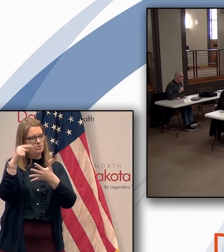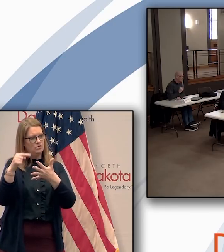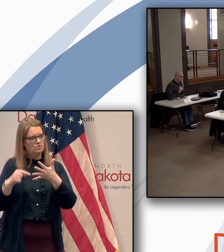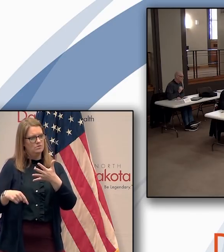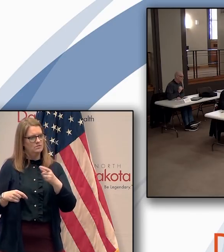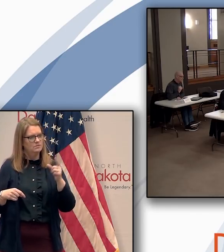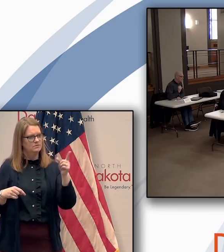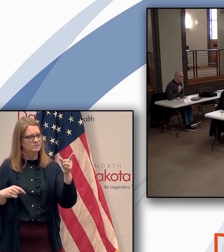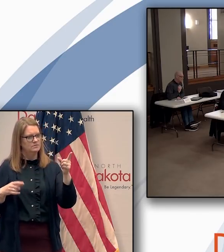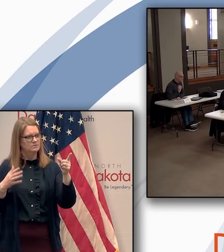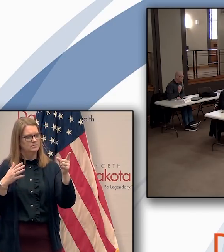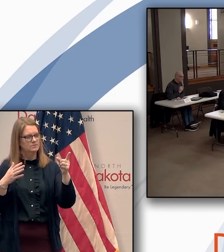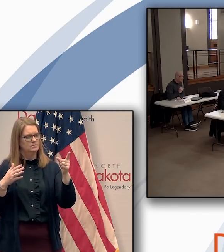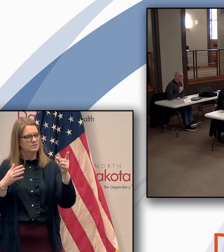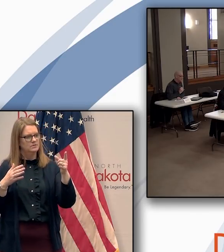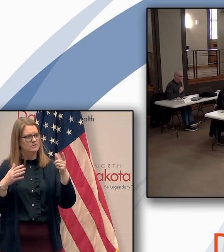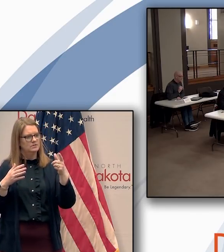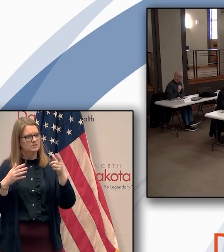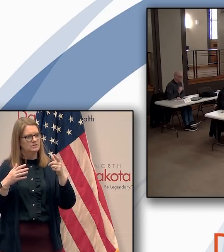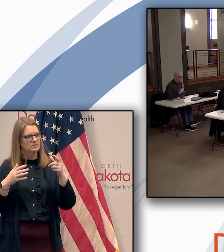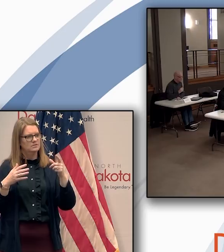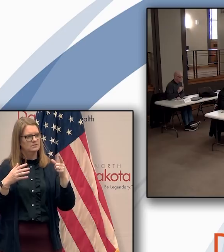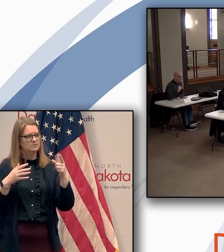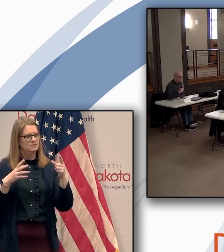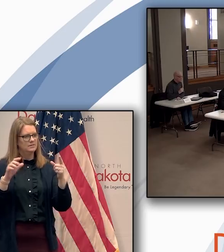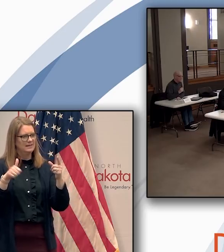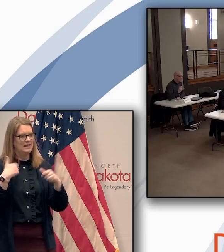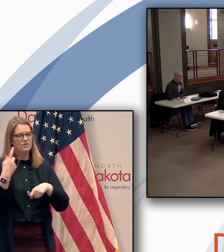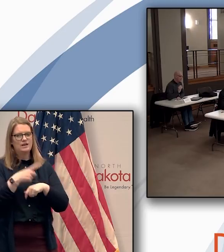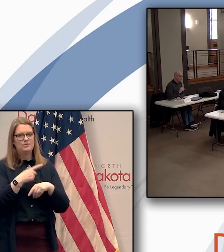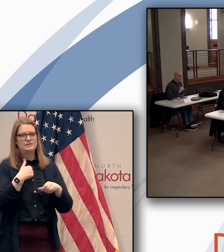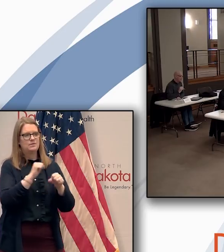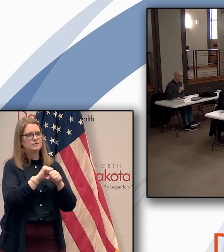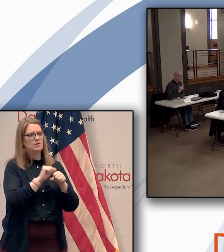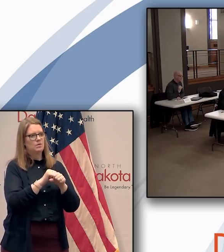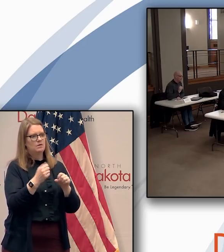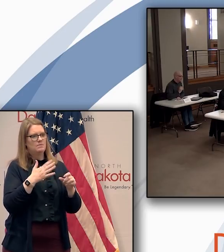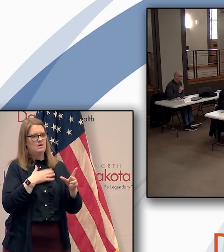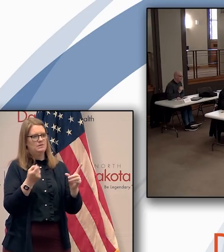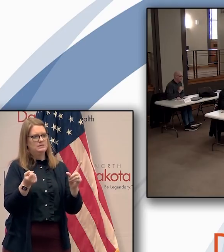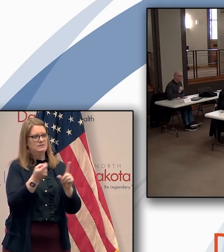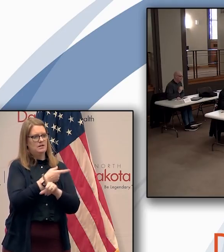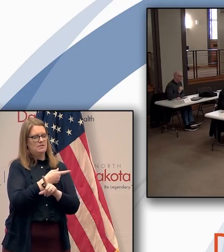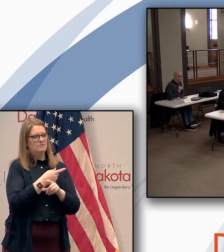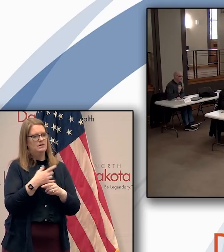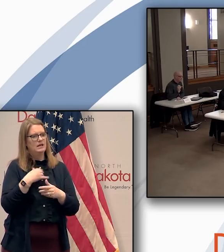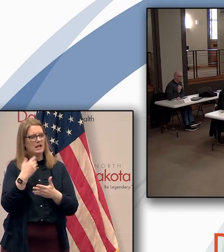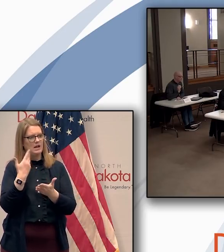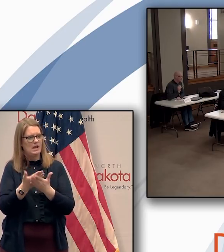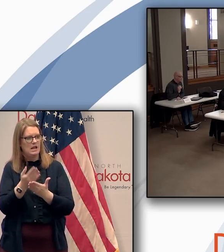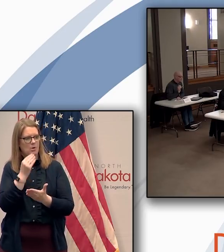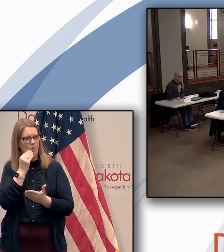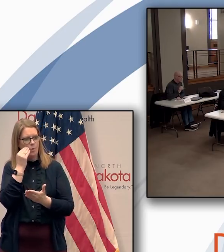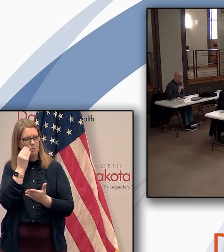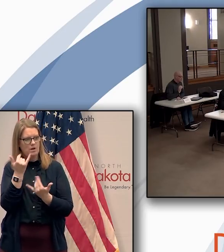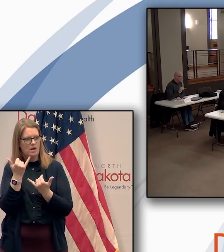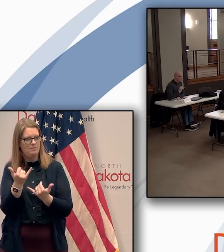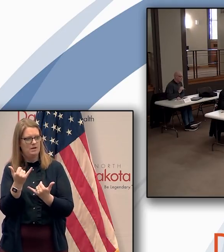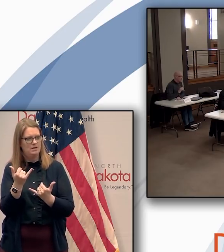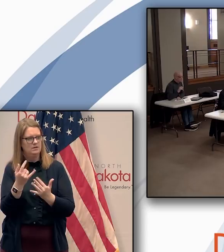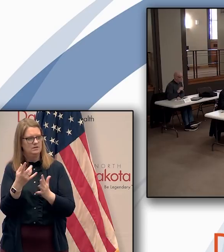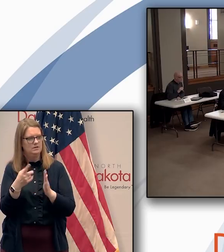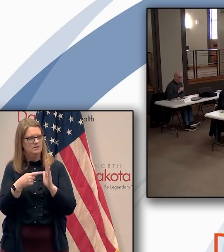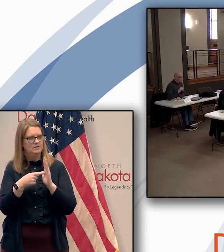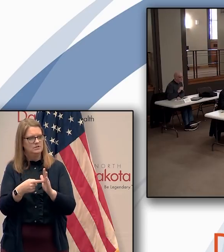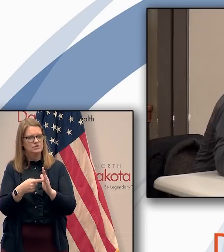off the other day when I was at work, and I got home that night to update it. And it showed